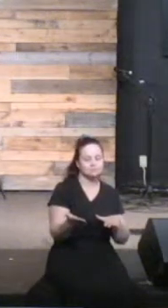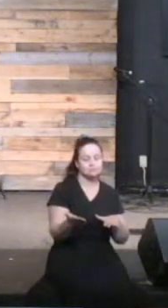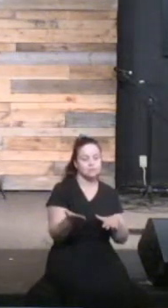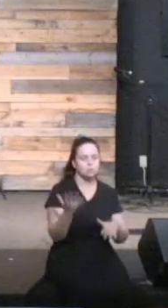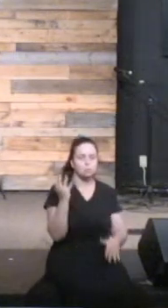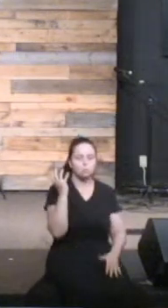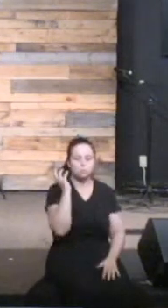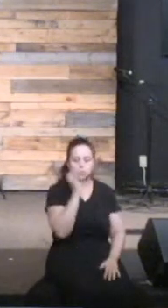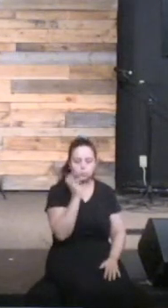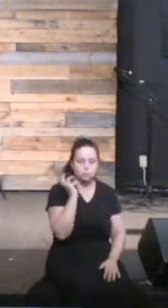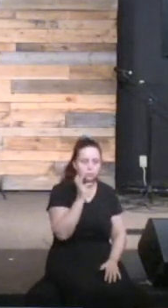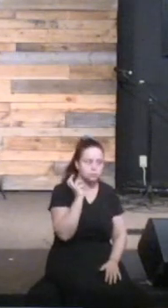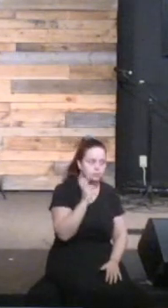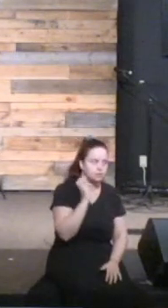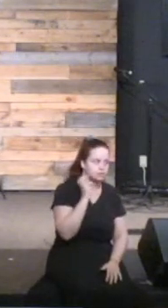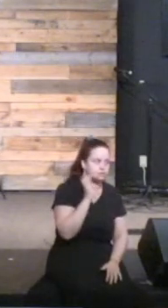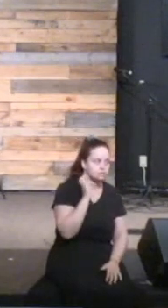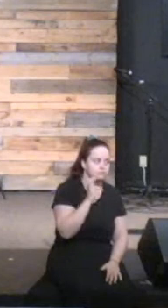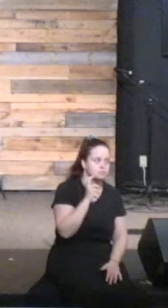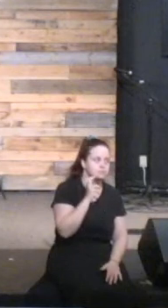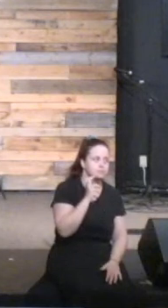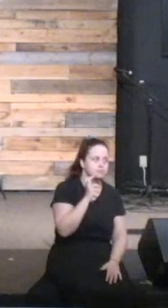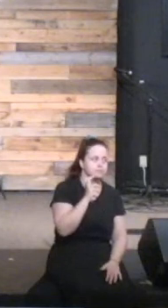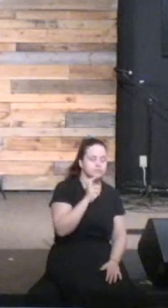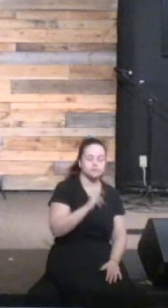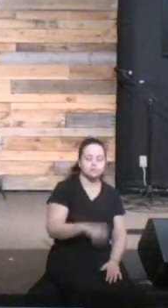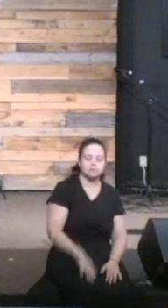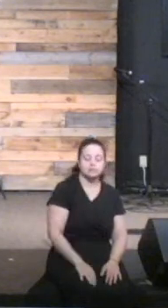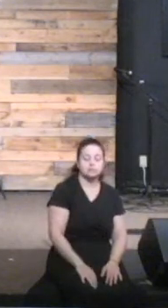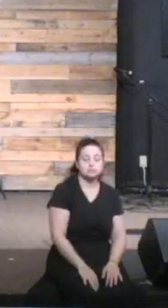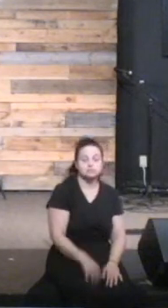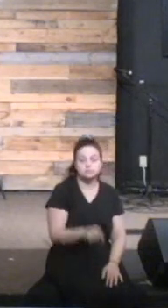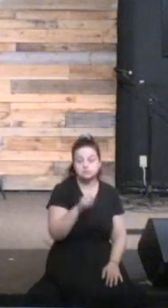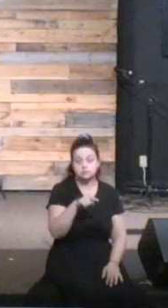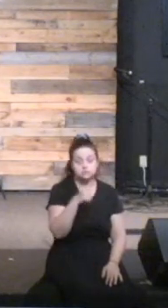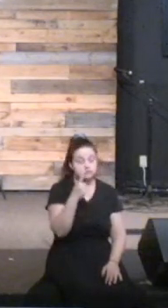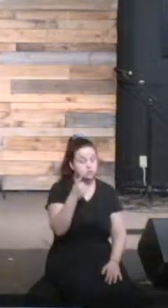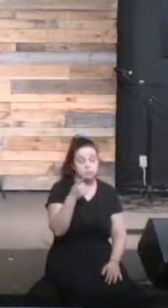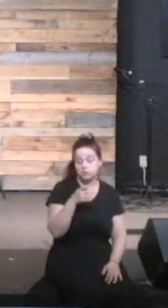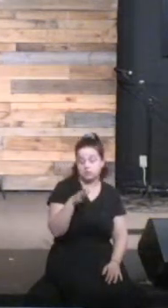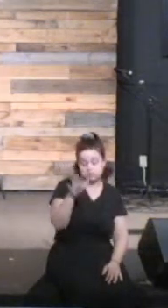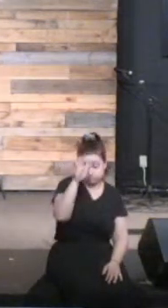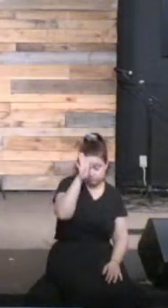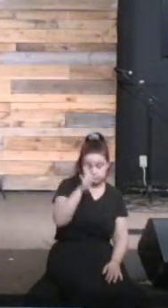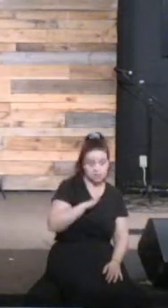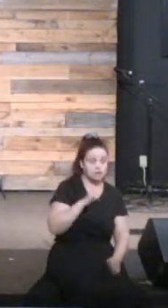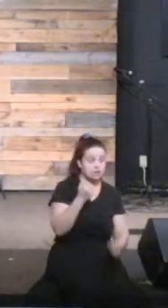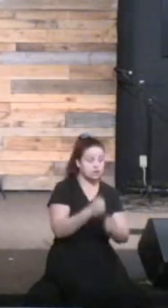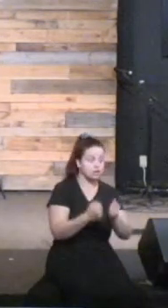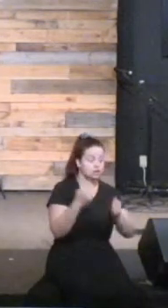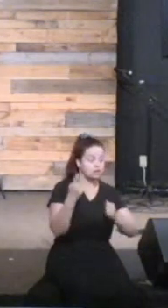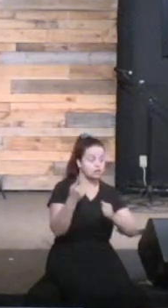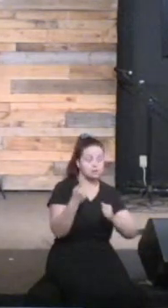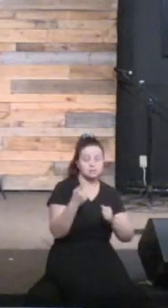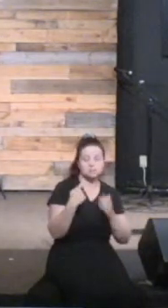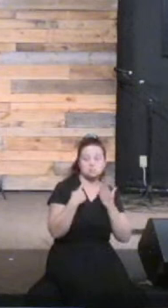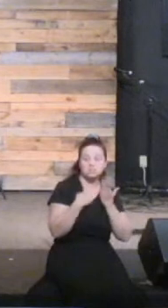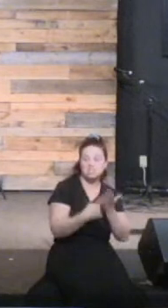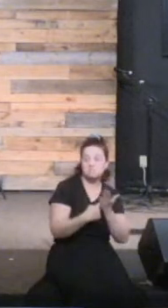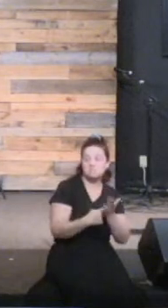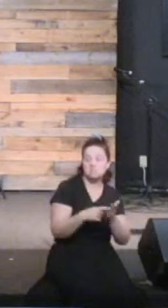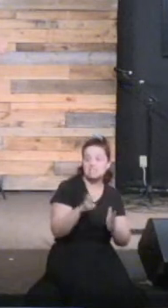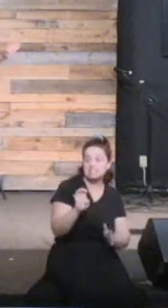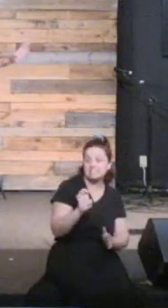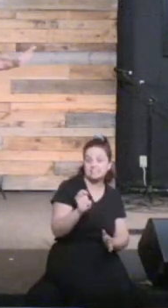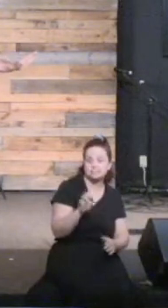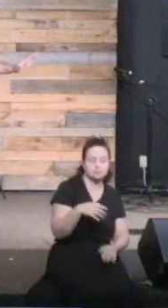wow you know this is one of those guys that everyone when they talked of Enoch